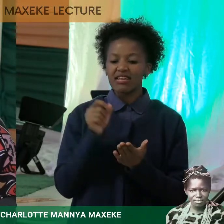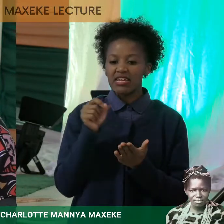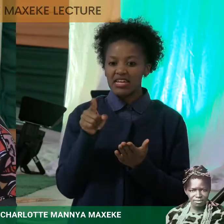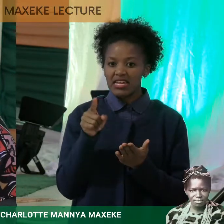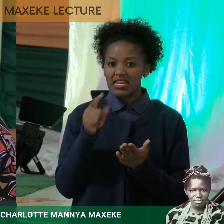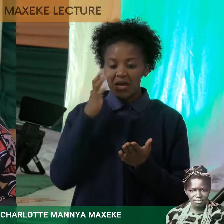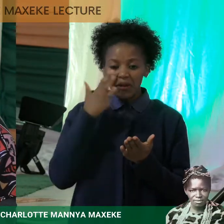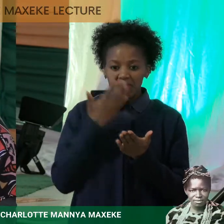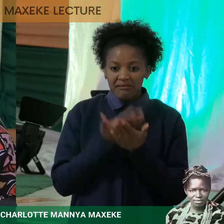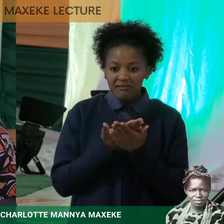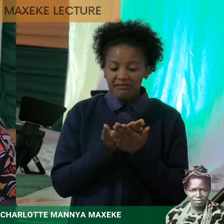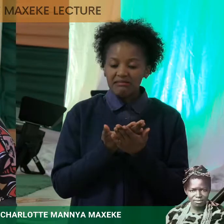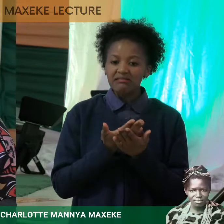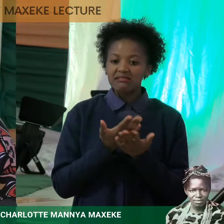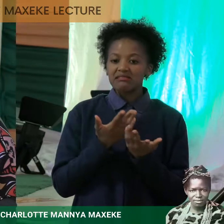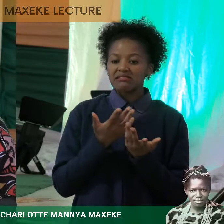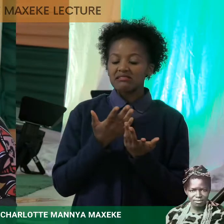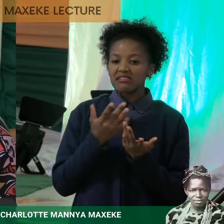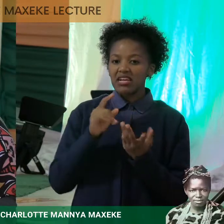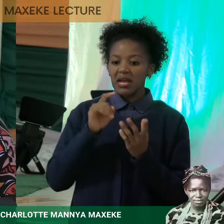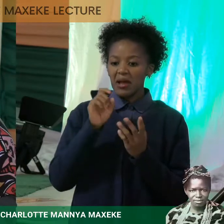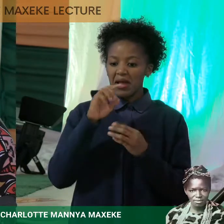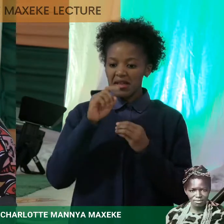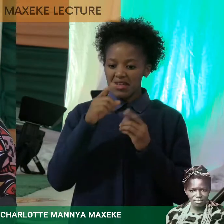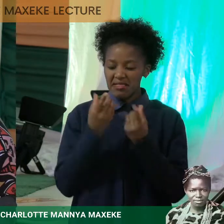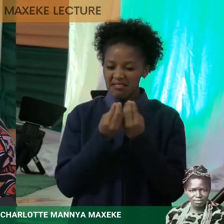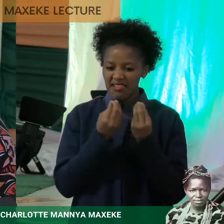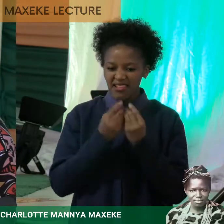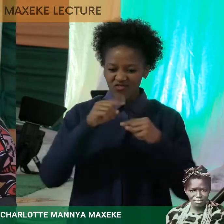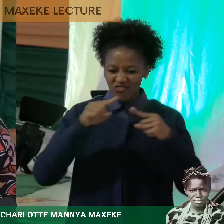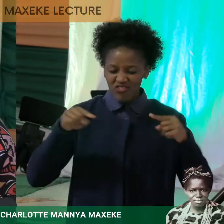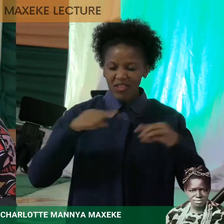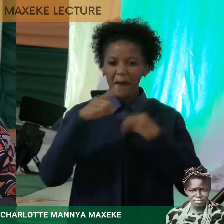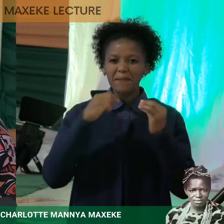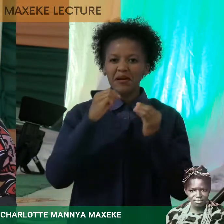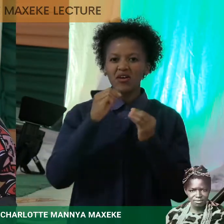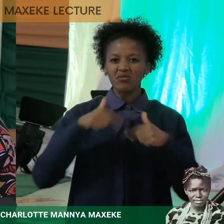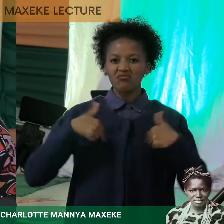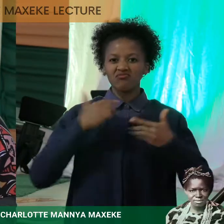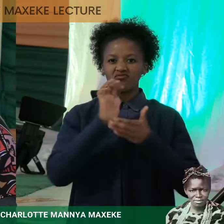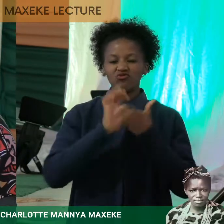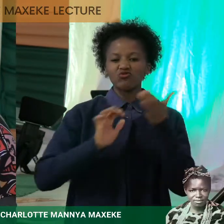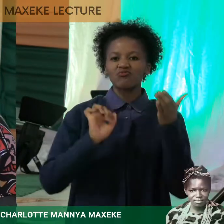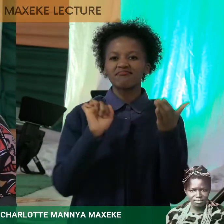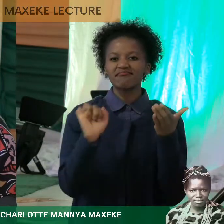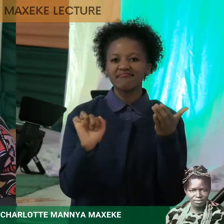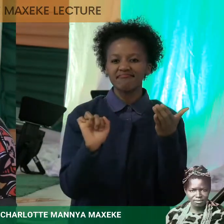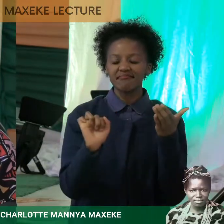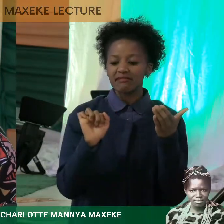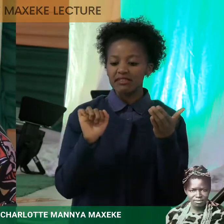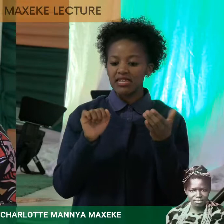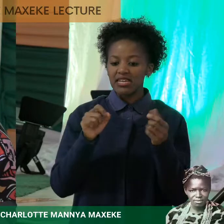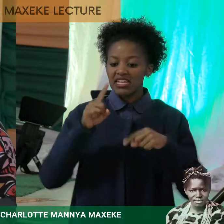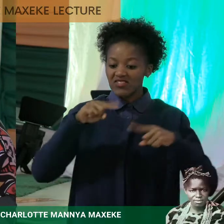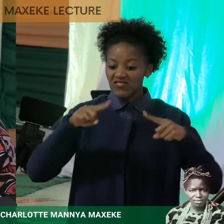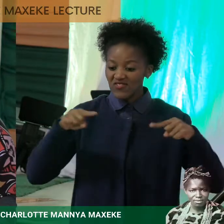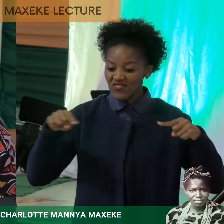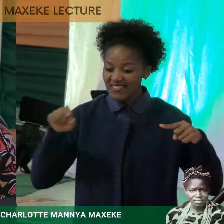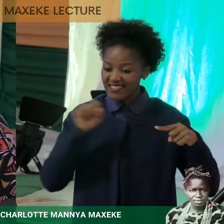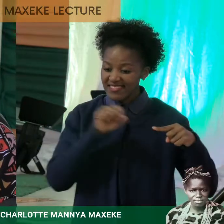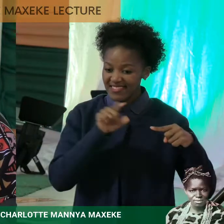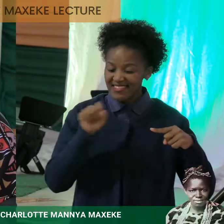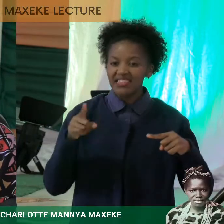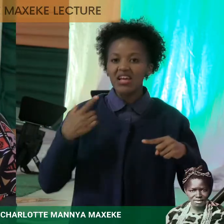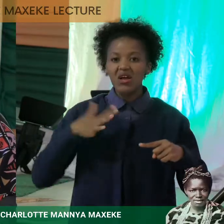many dimensions to her life story. It is these many dimensions that I want to